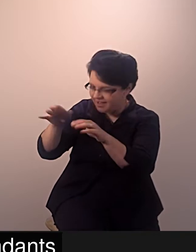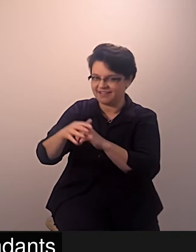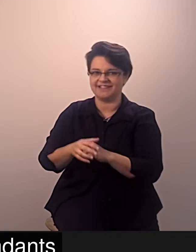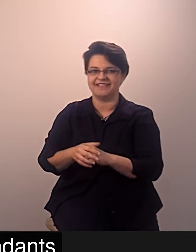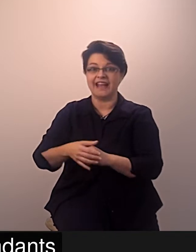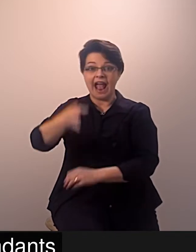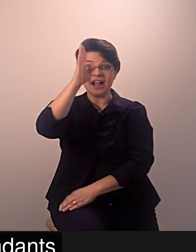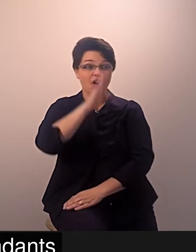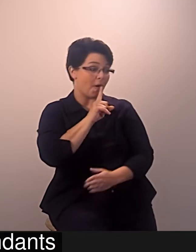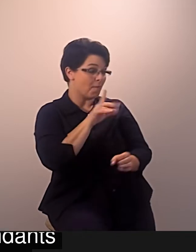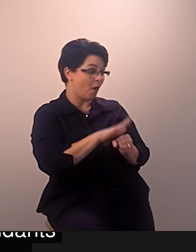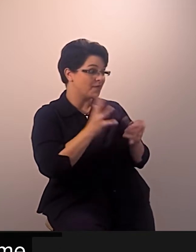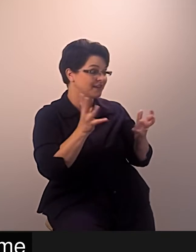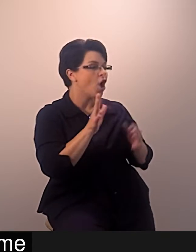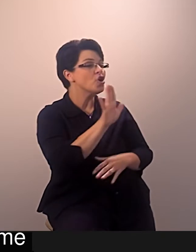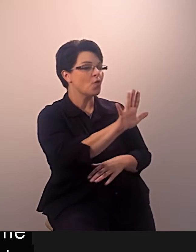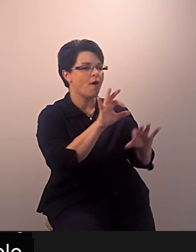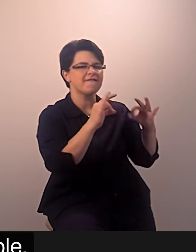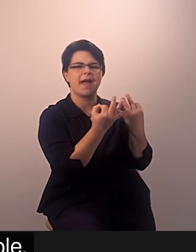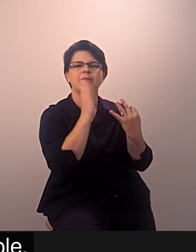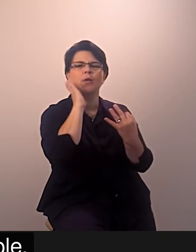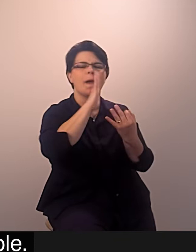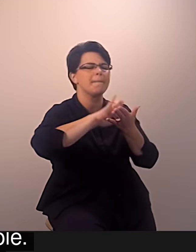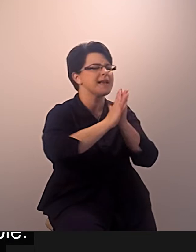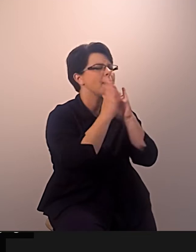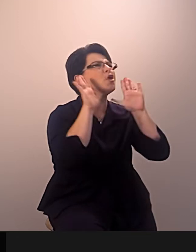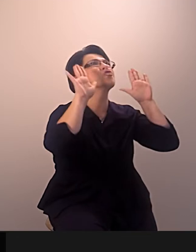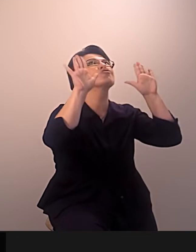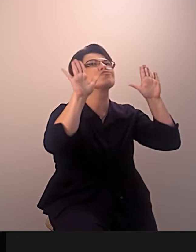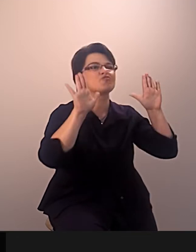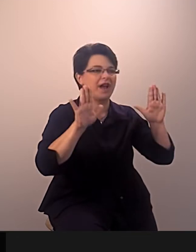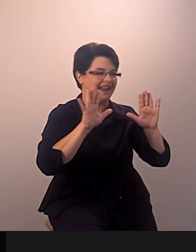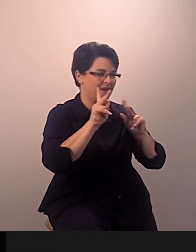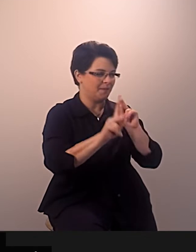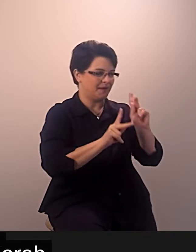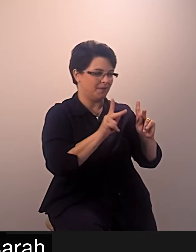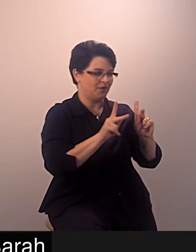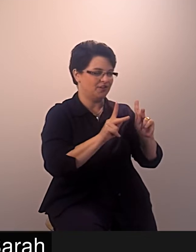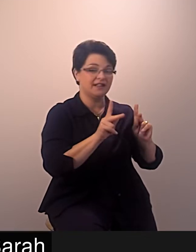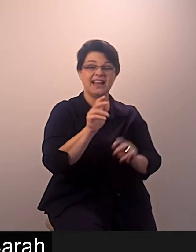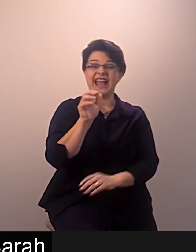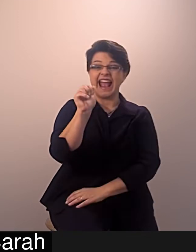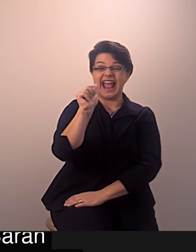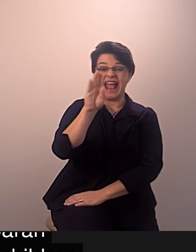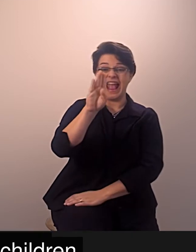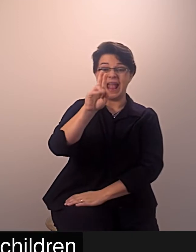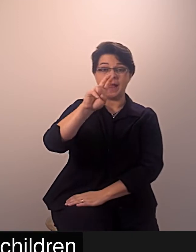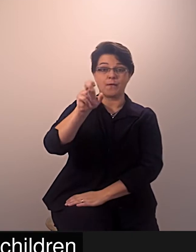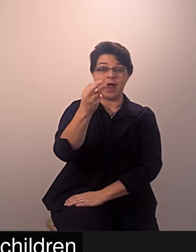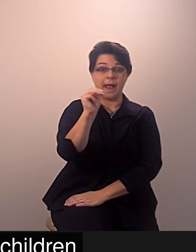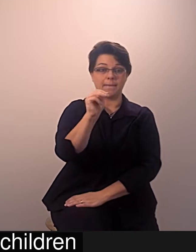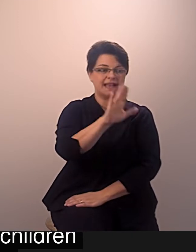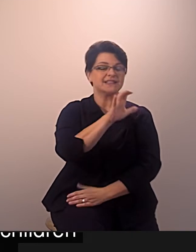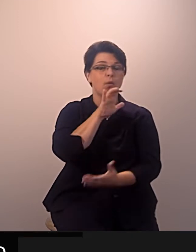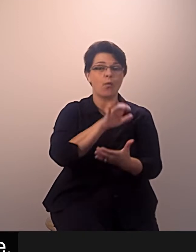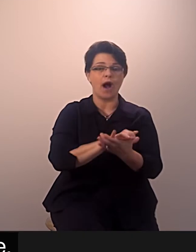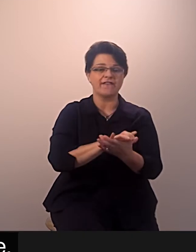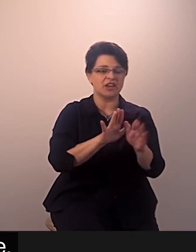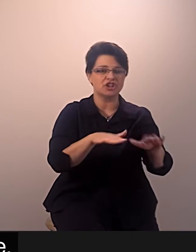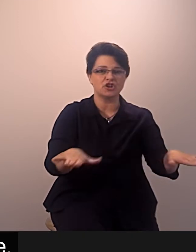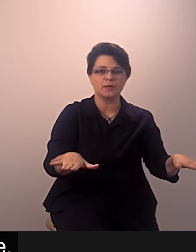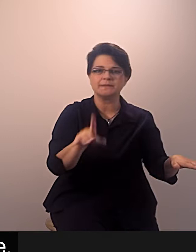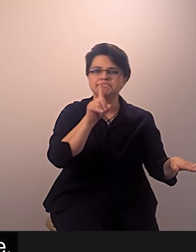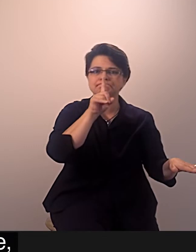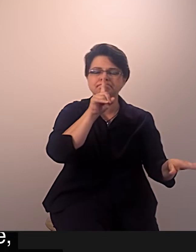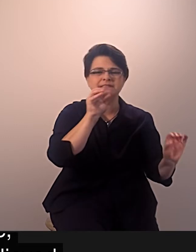become a great people. Abraham and his wife Sarah did not have any children at that time, but they still believed